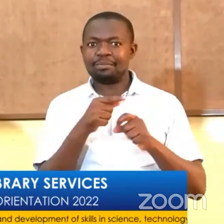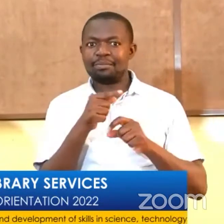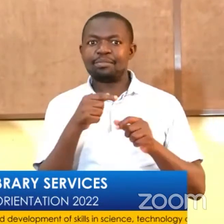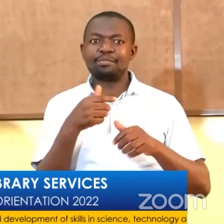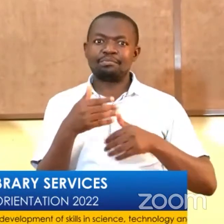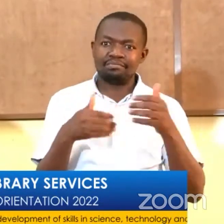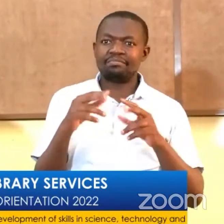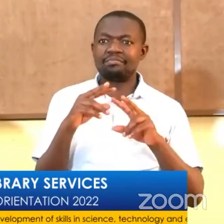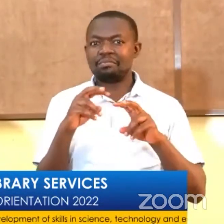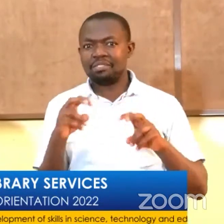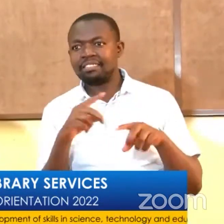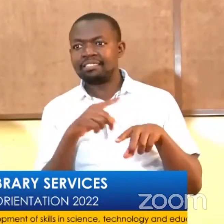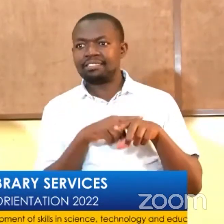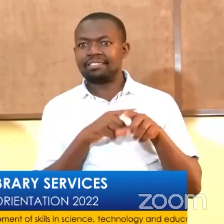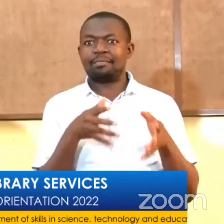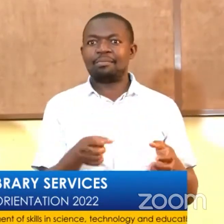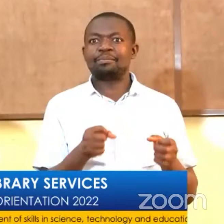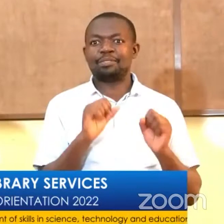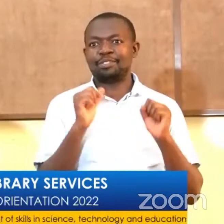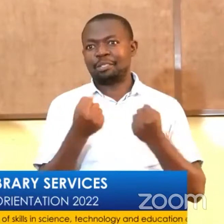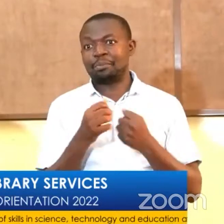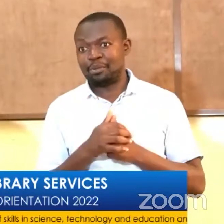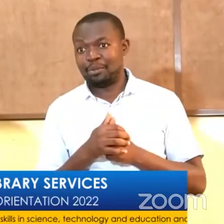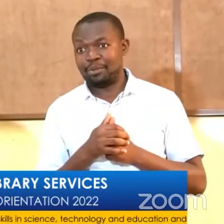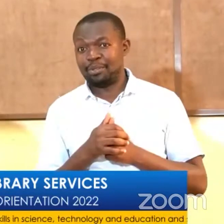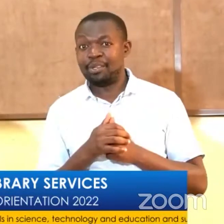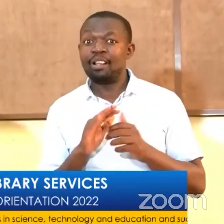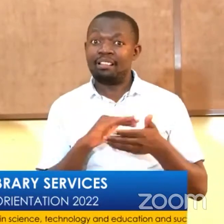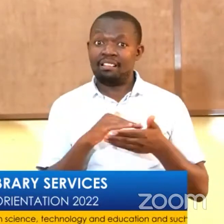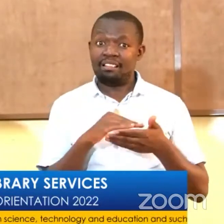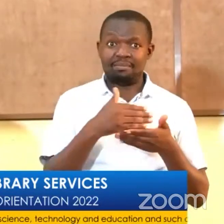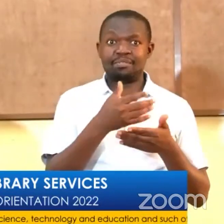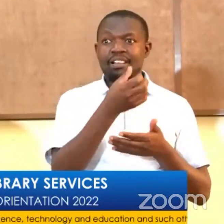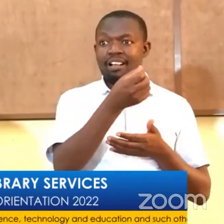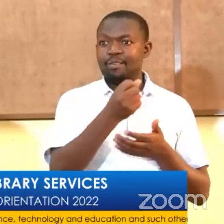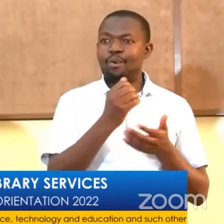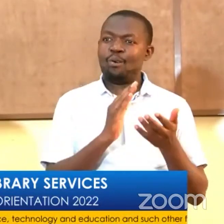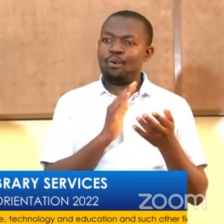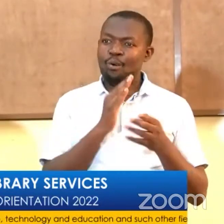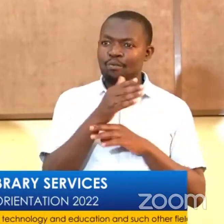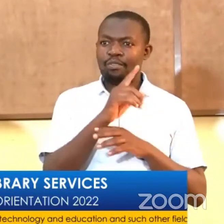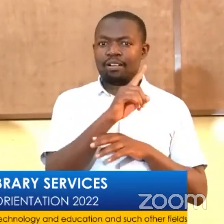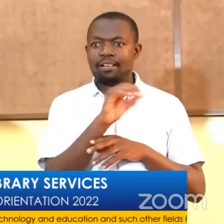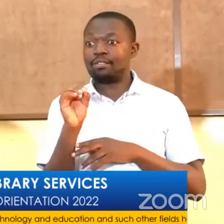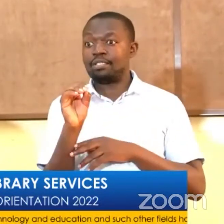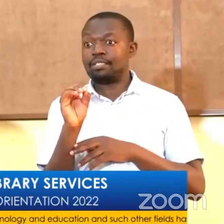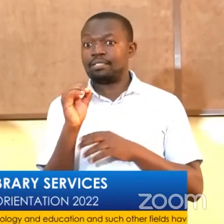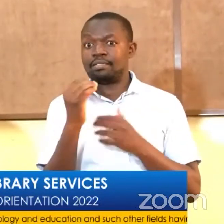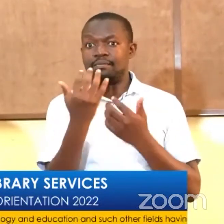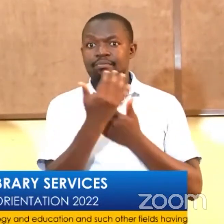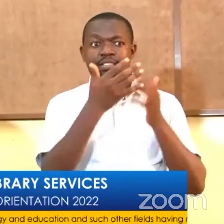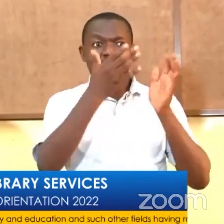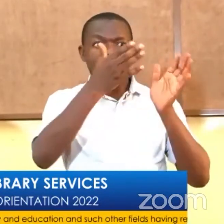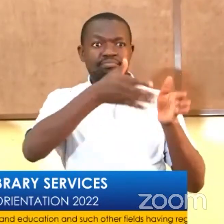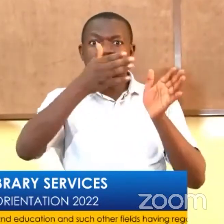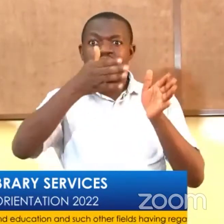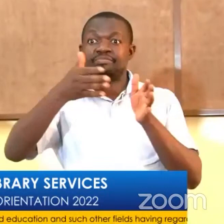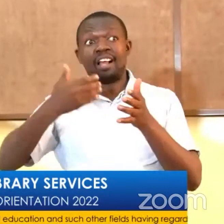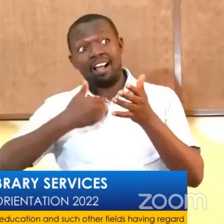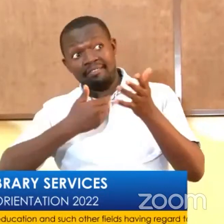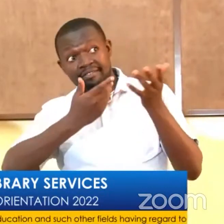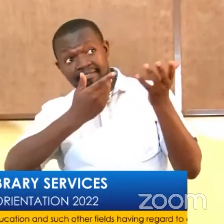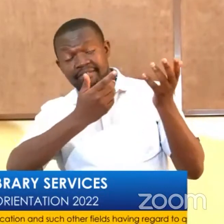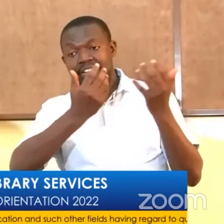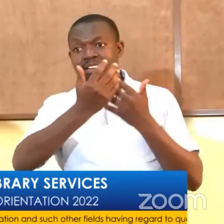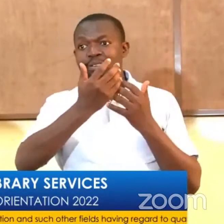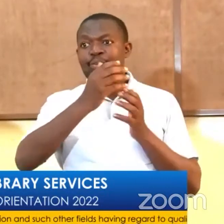research while at Chambogo. The laptops are there. Over 100 pieces of computers are available in the computer lab,